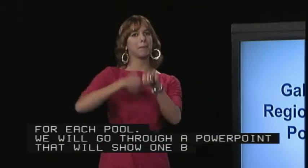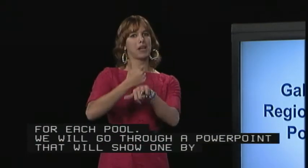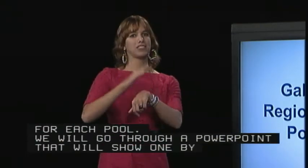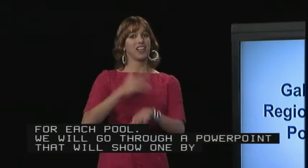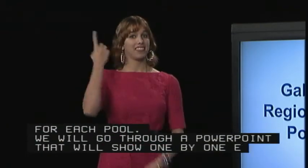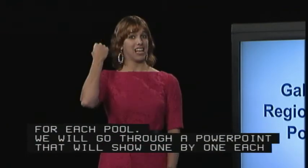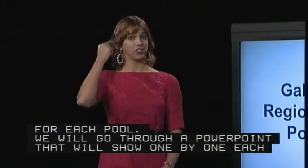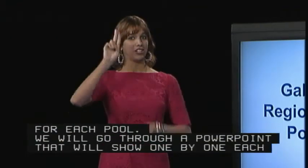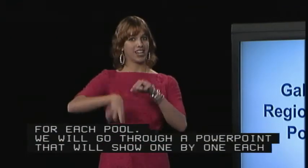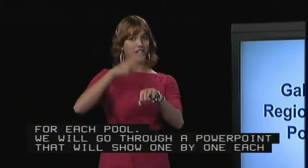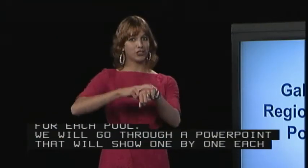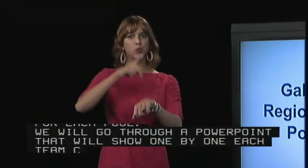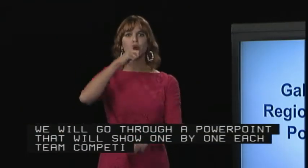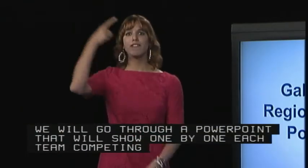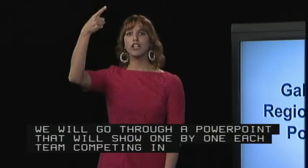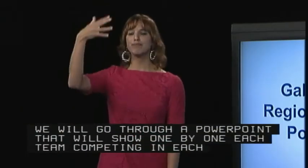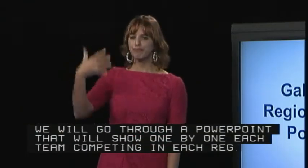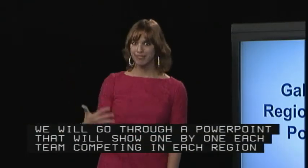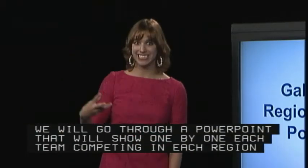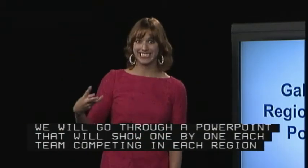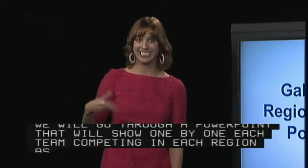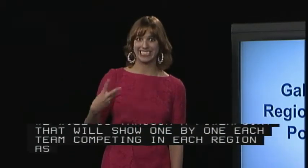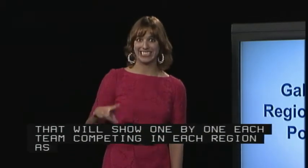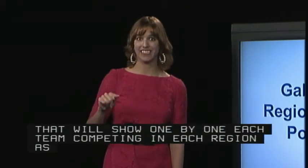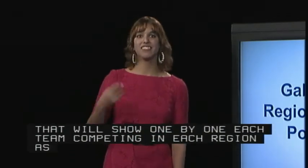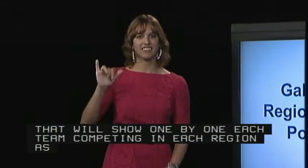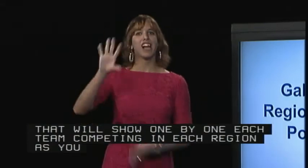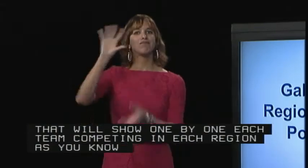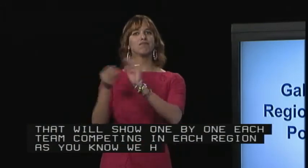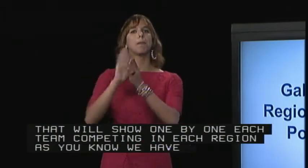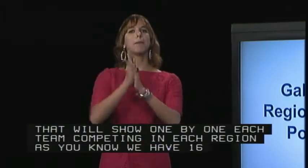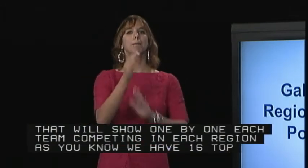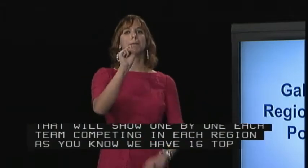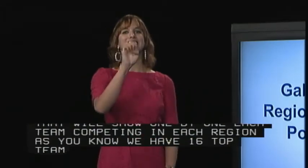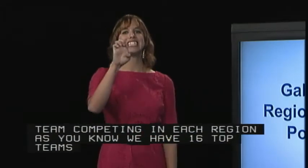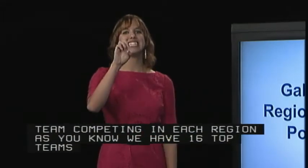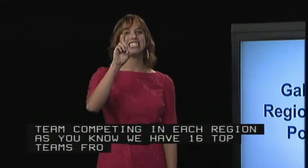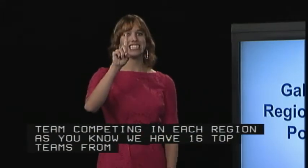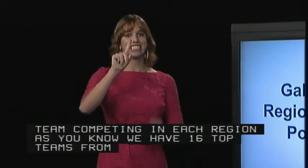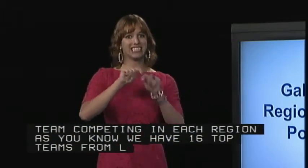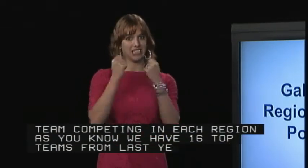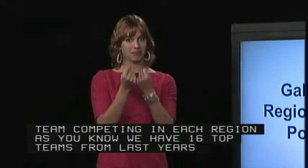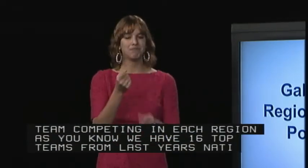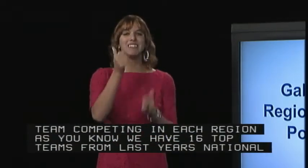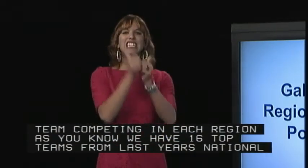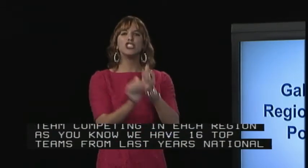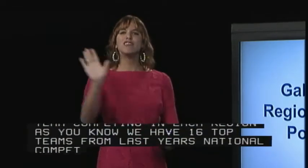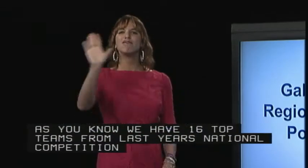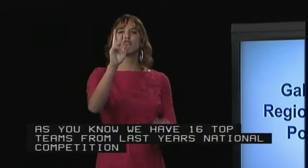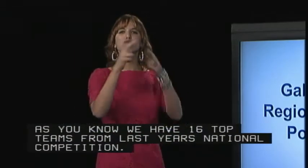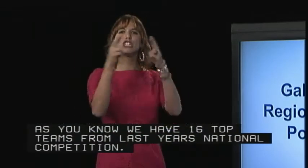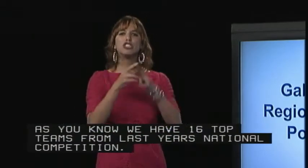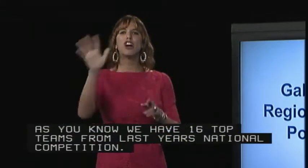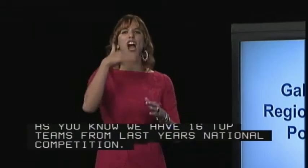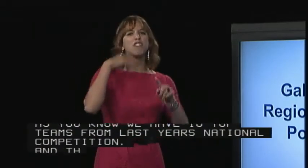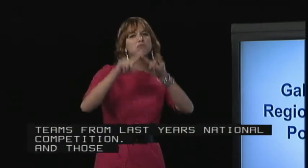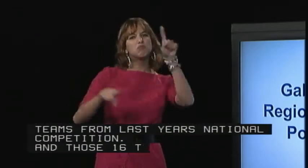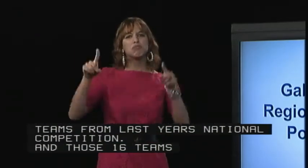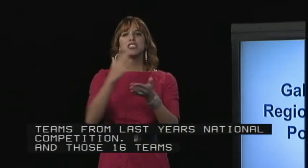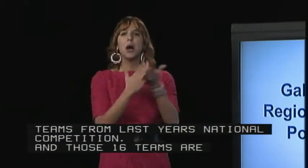top teams from last year's national competition. And those 16 teams are going to become the seeded teams in each of their various